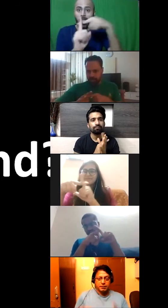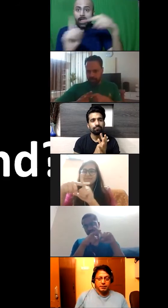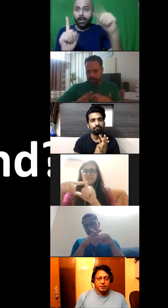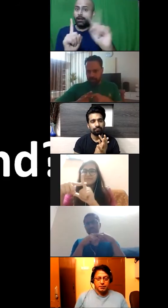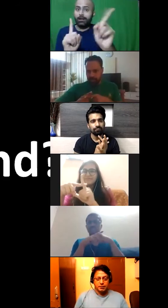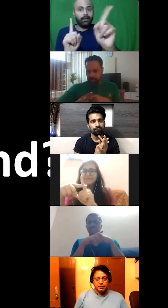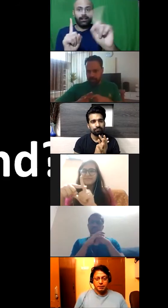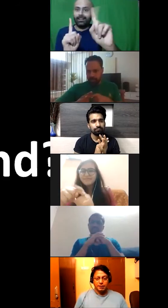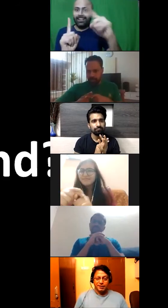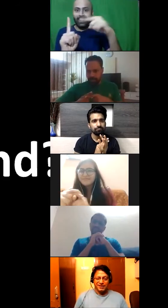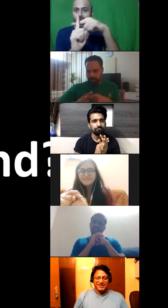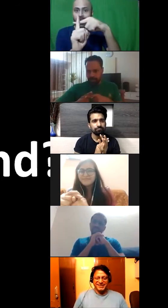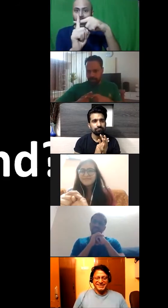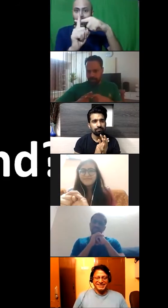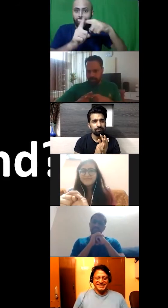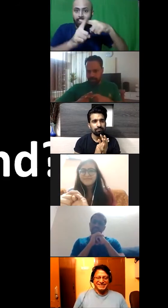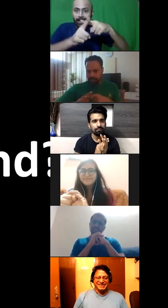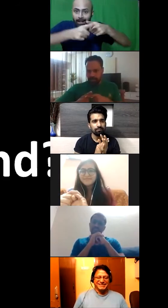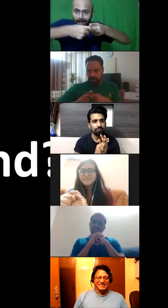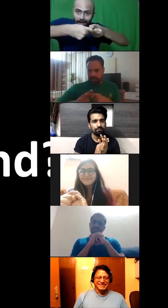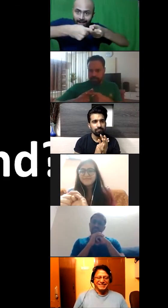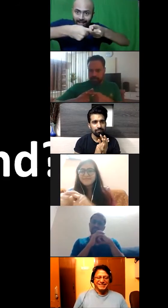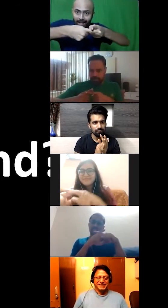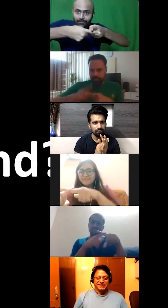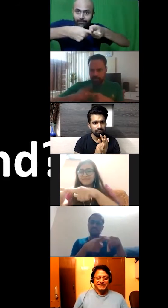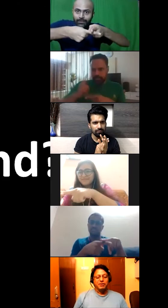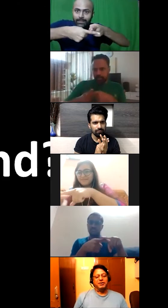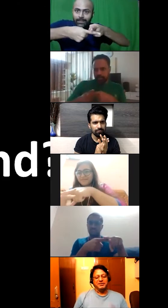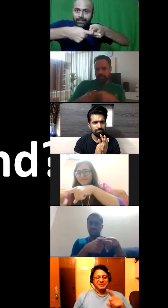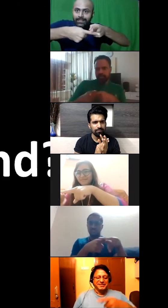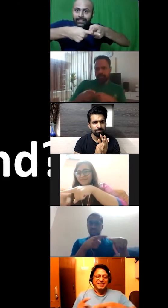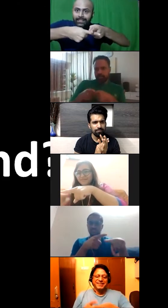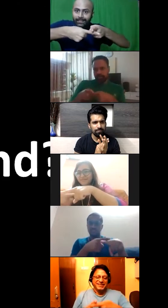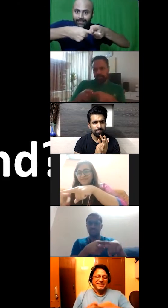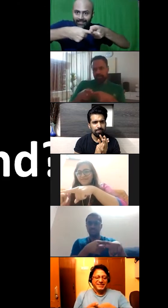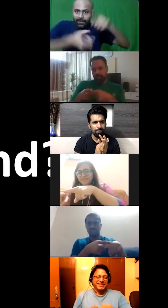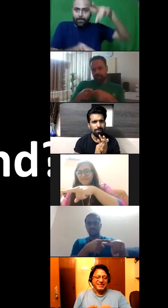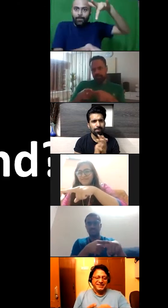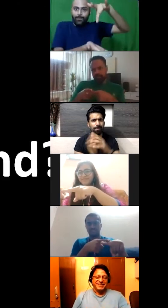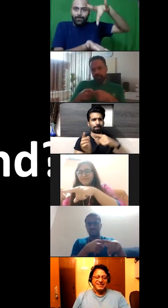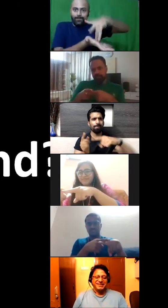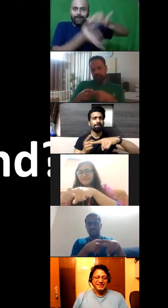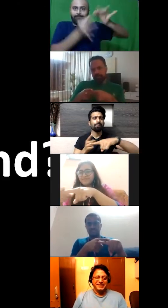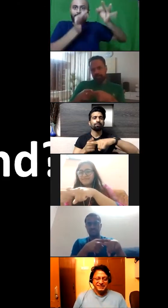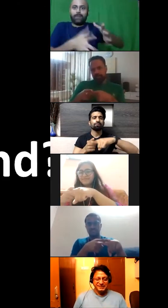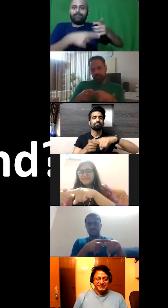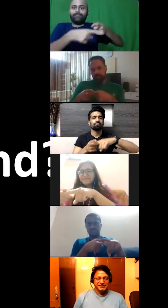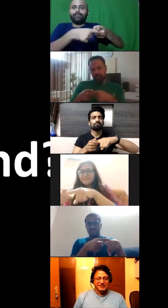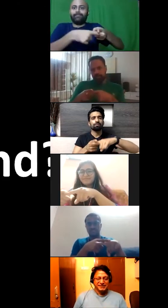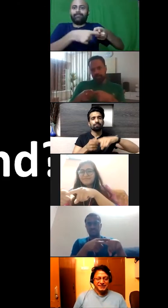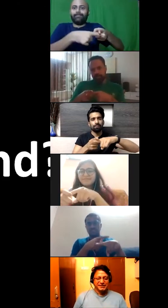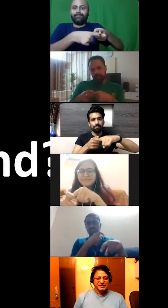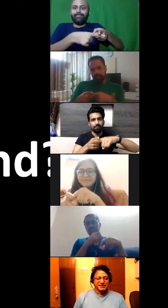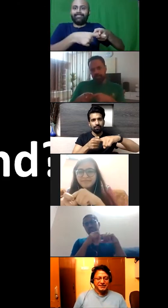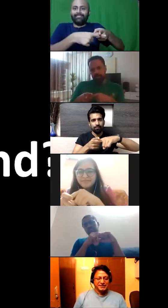We are showing the half. You have to make sure that how you are signing a word. You have to see. You have to fix